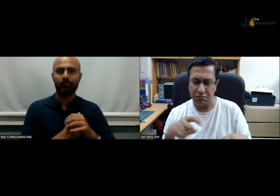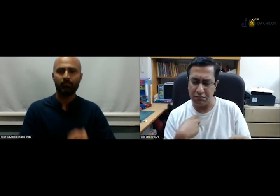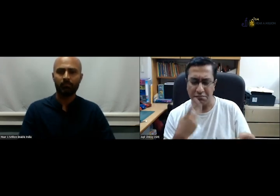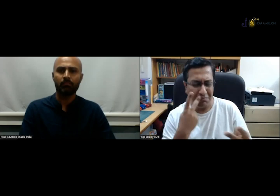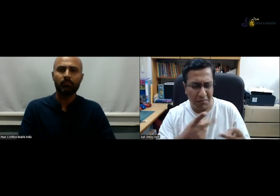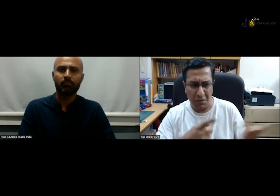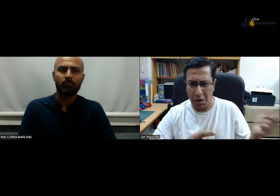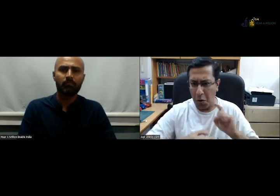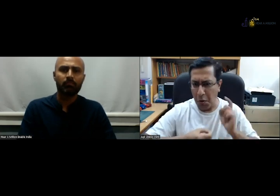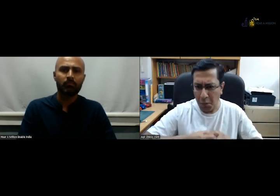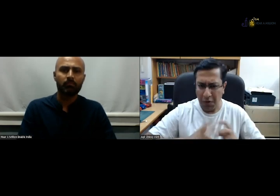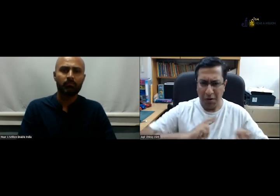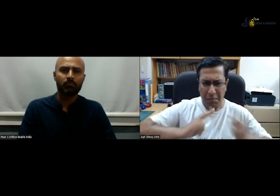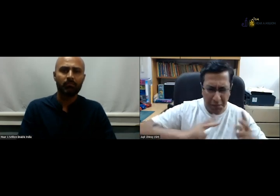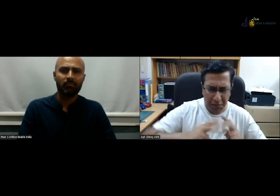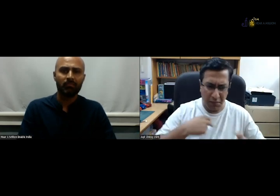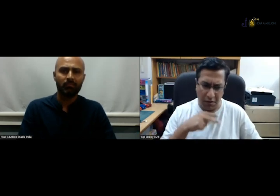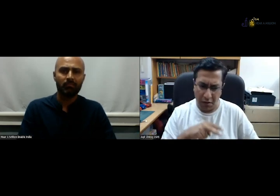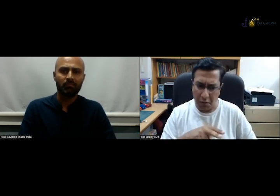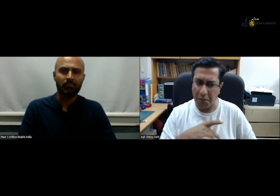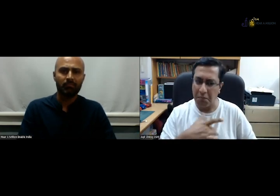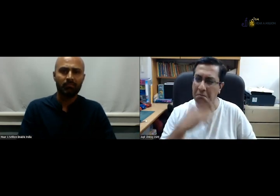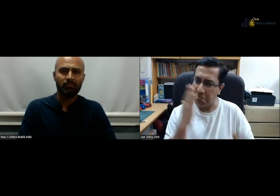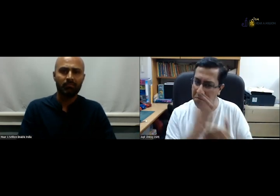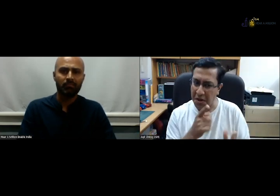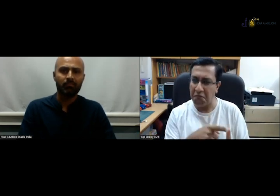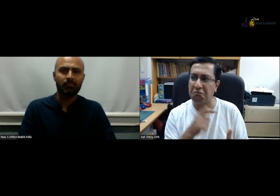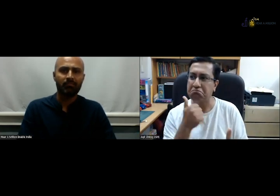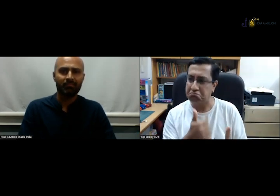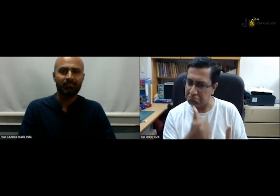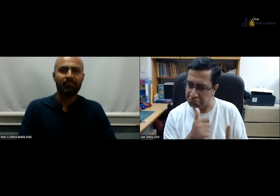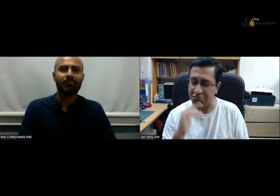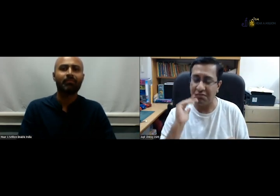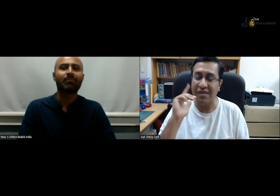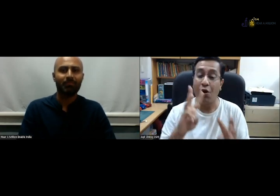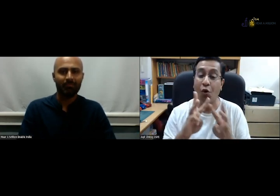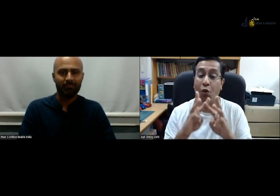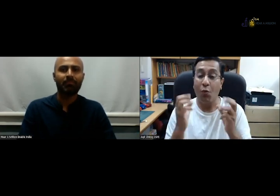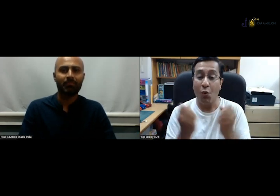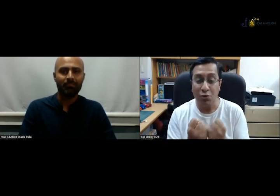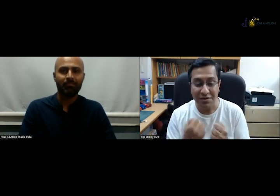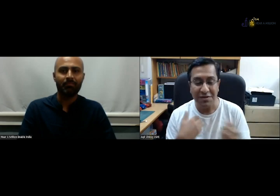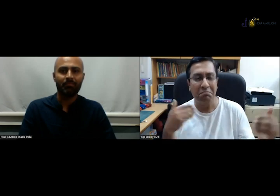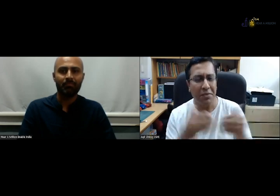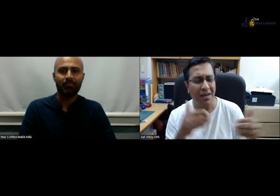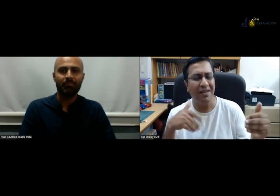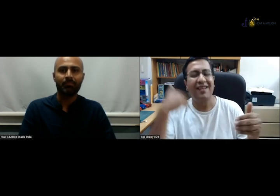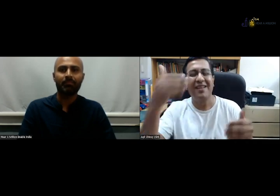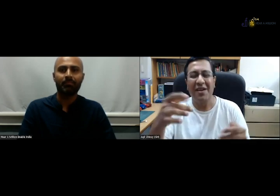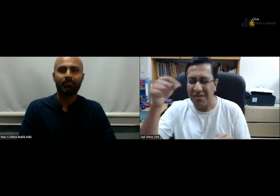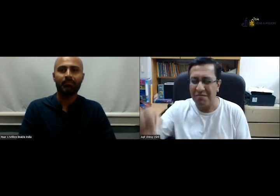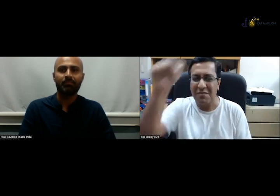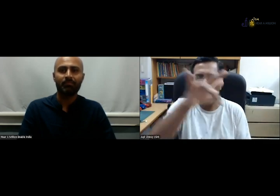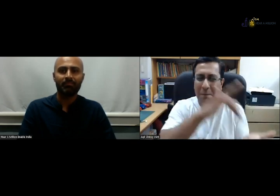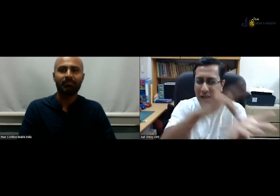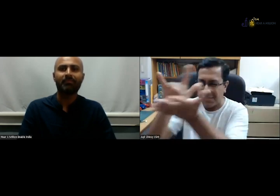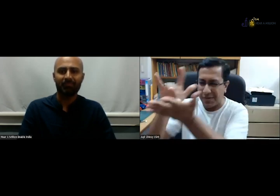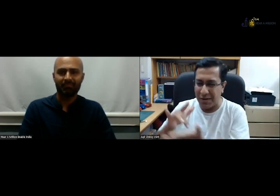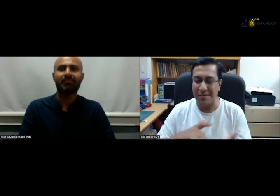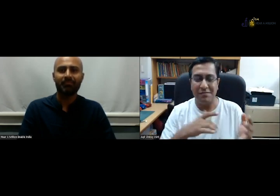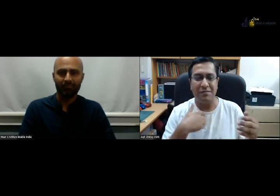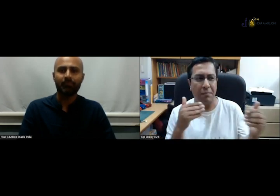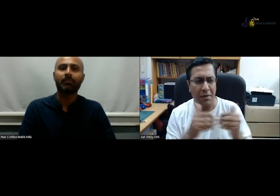be a deaf lawyer in India, and it is so much valuable for them. So I met with her in a workshop,